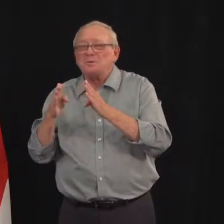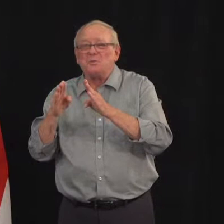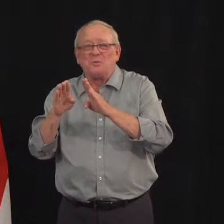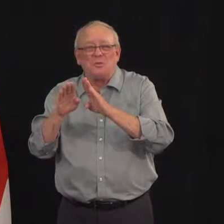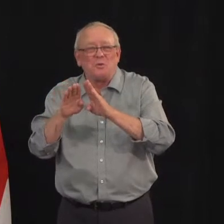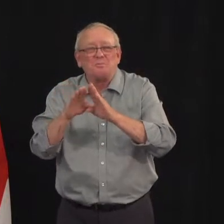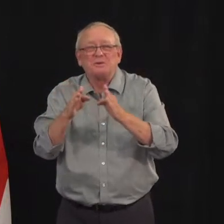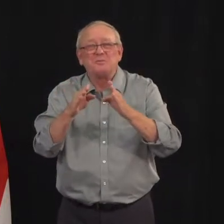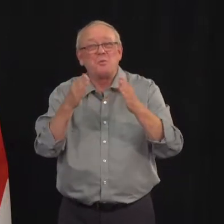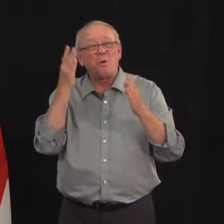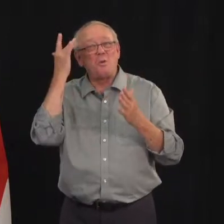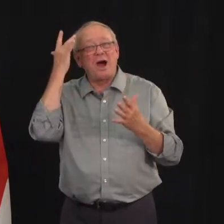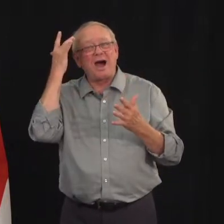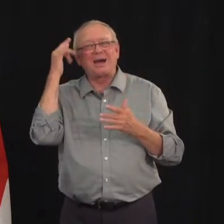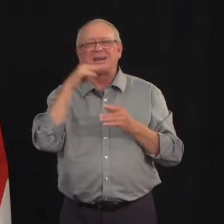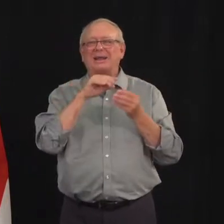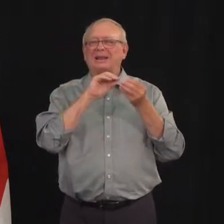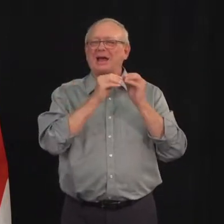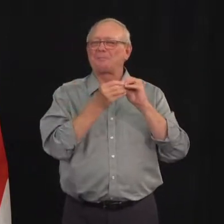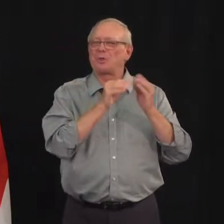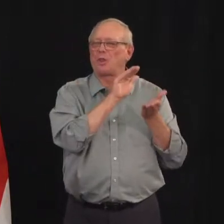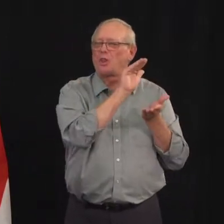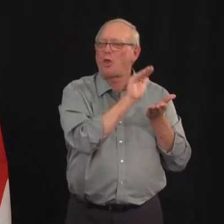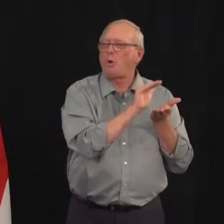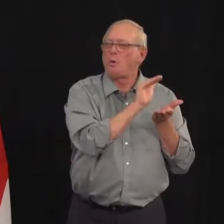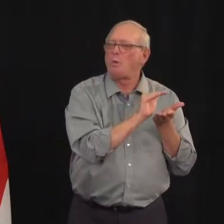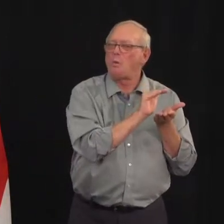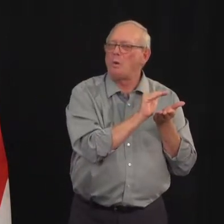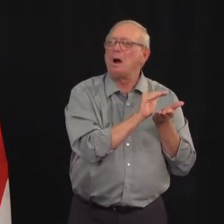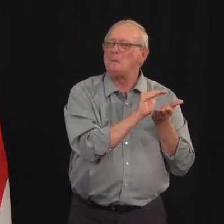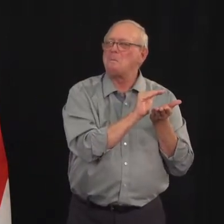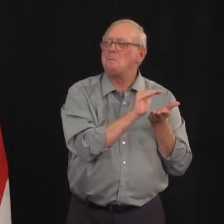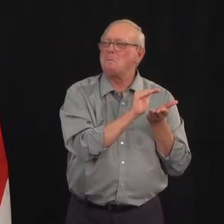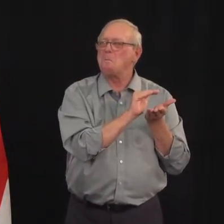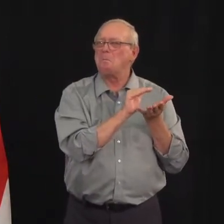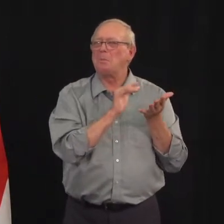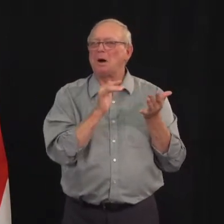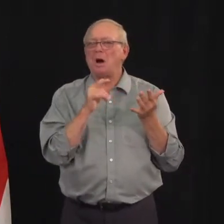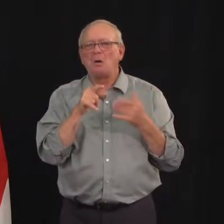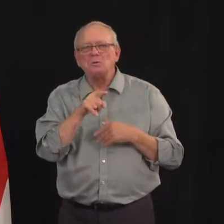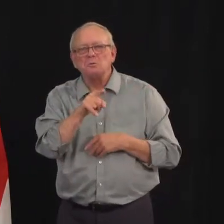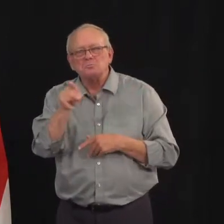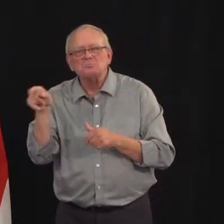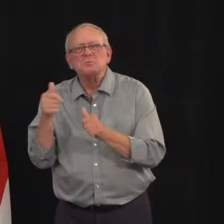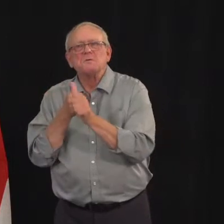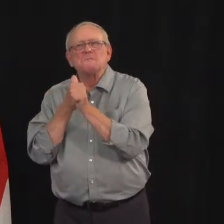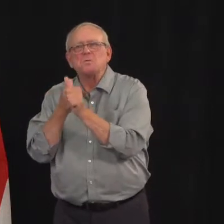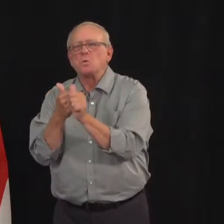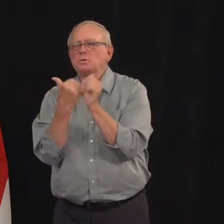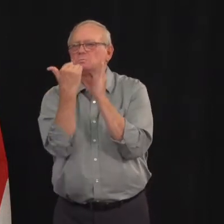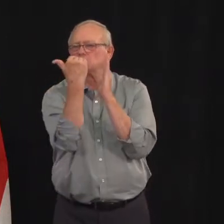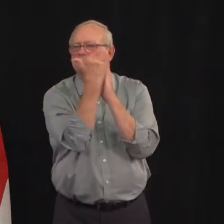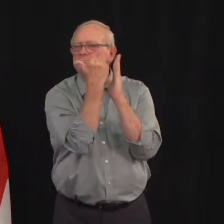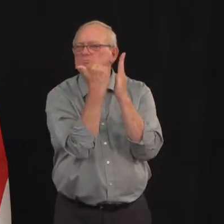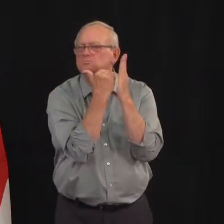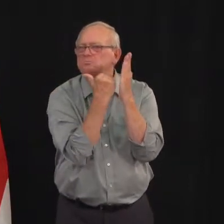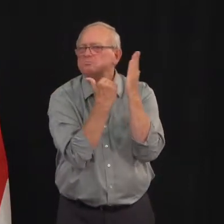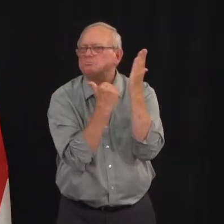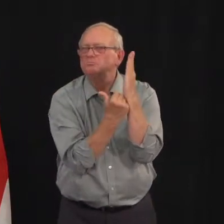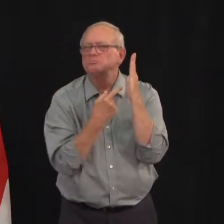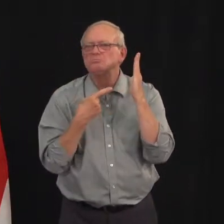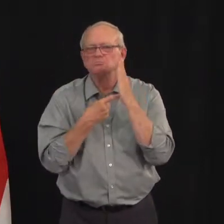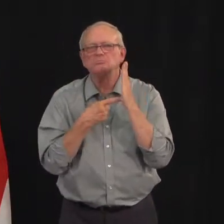low. Every step we take as individuals to stop the spread is a step in the direction of health and safety for